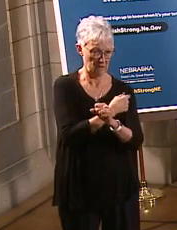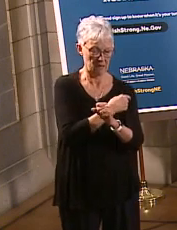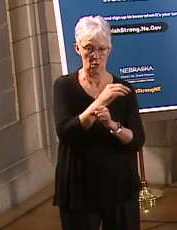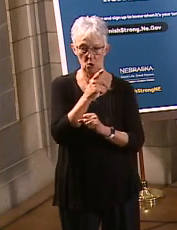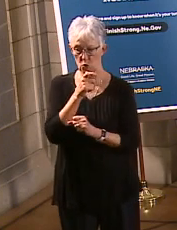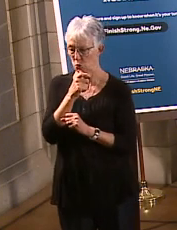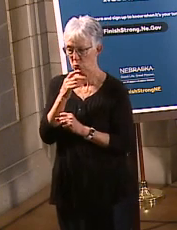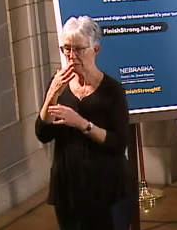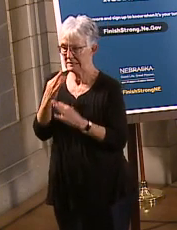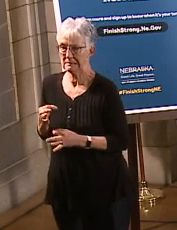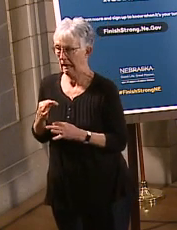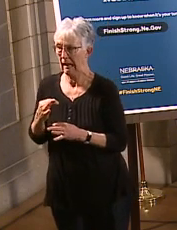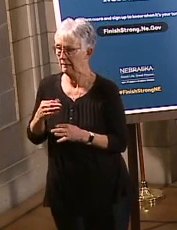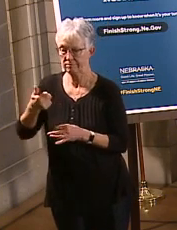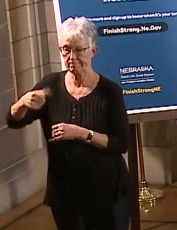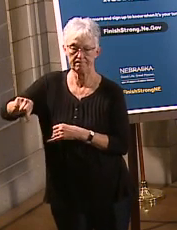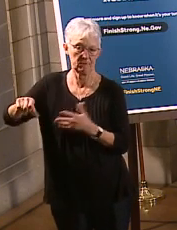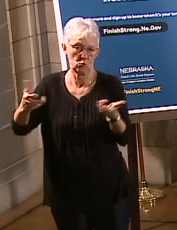state are not going to be tracking that.